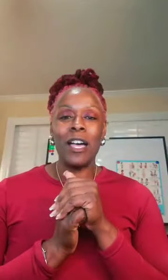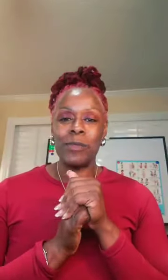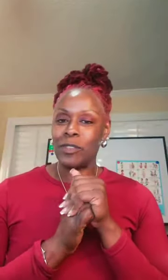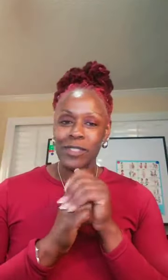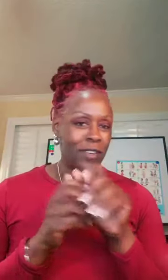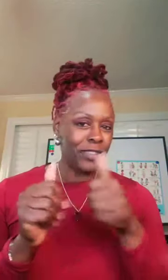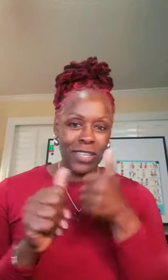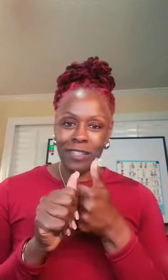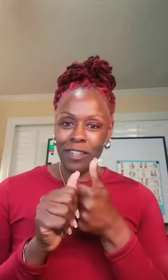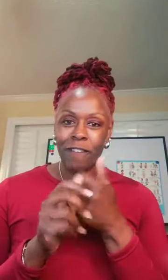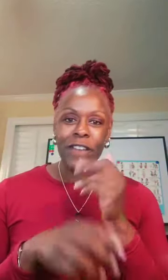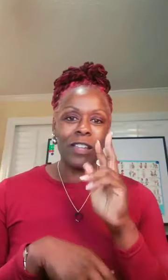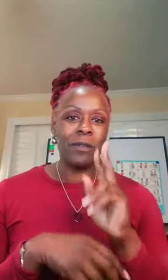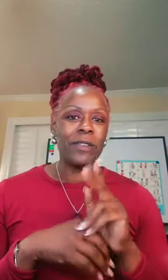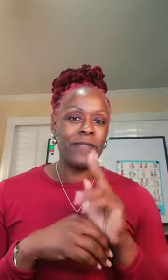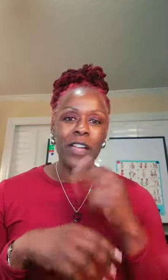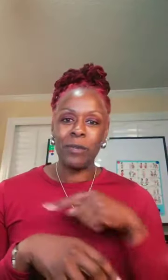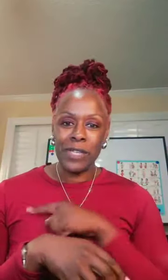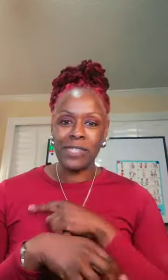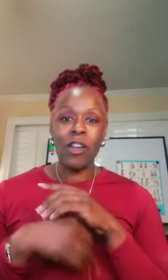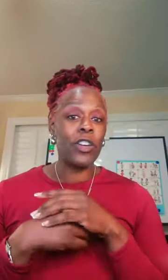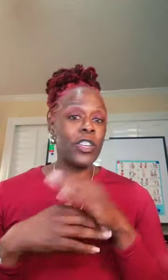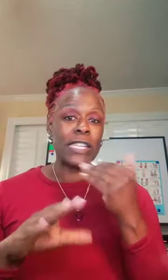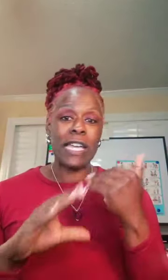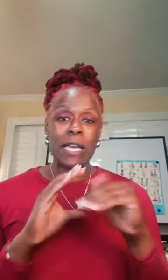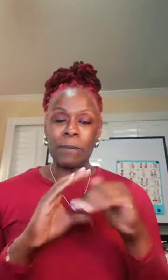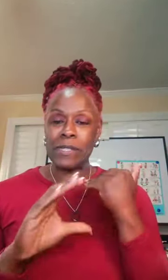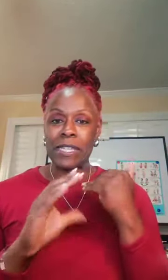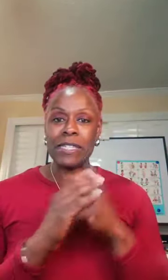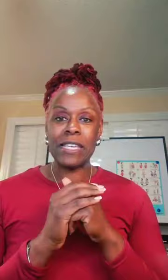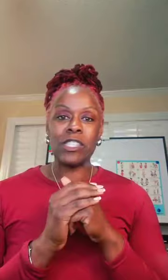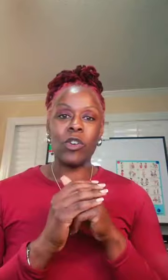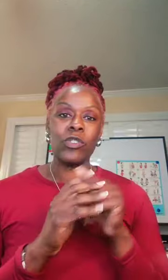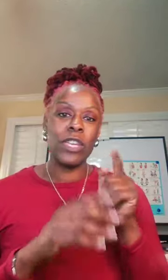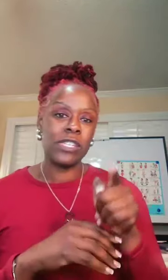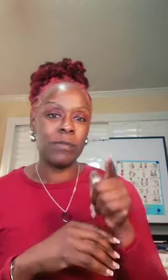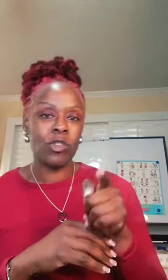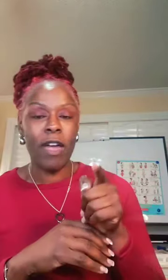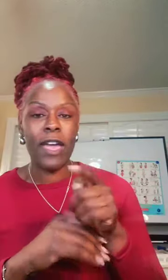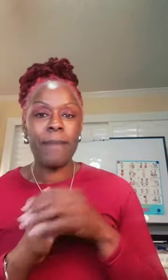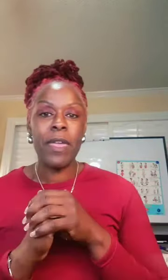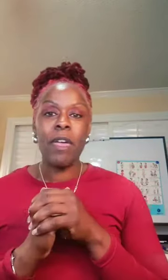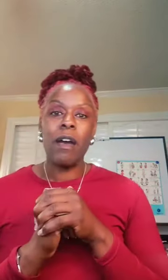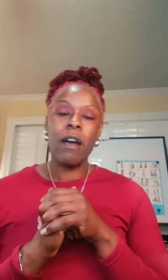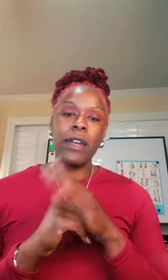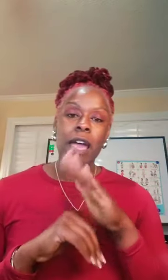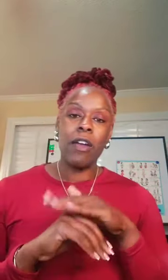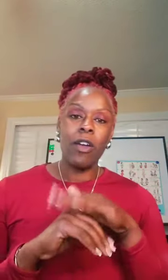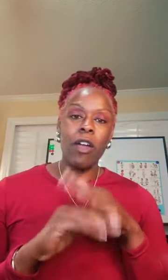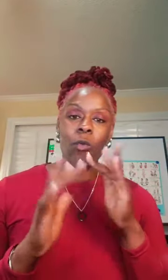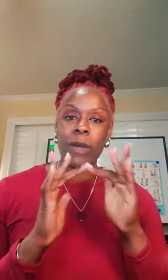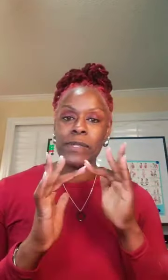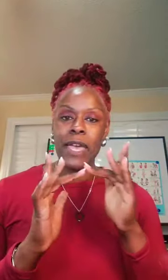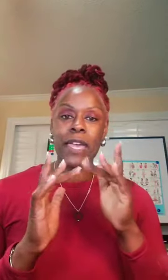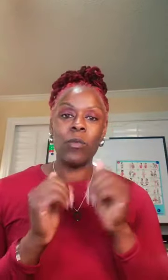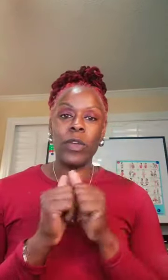So definitely, follow us, or you can go and subscribe on our website with